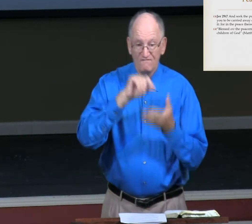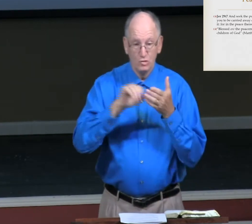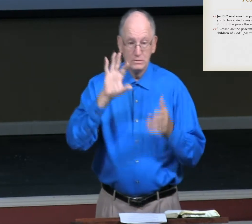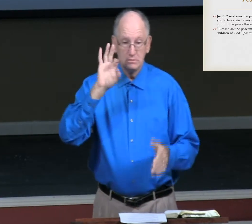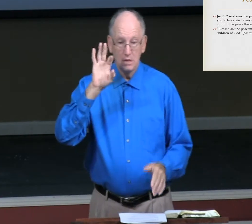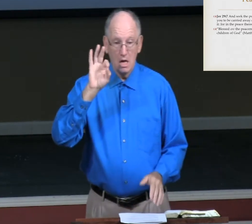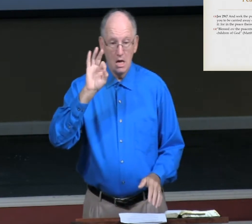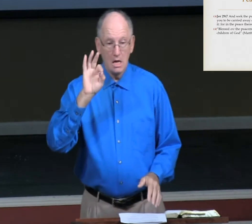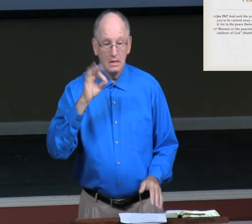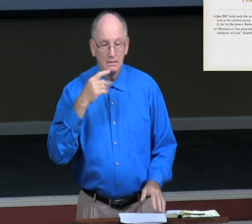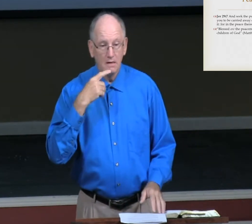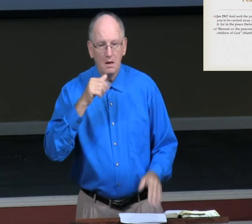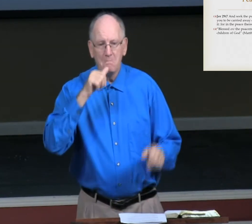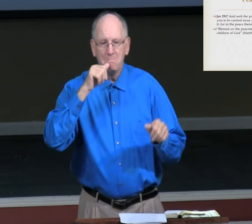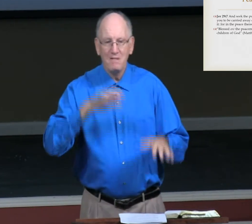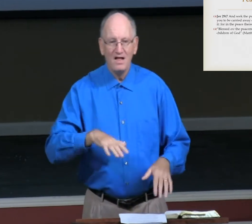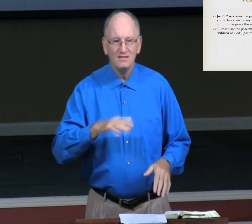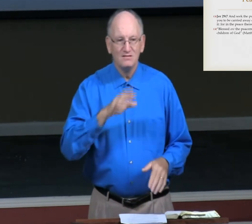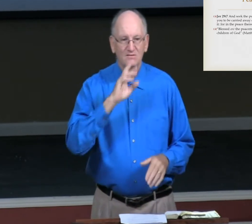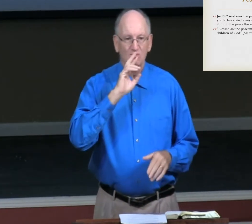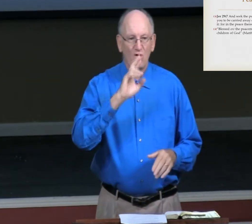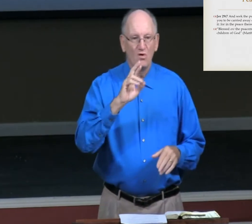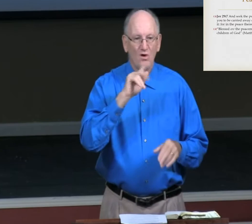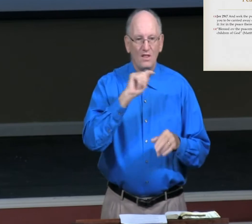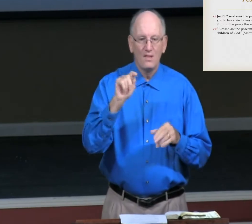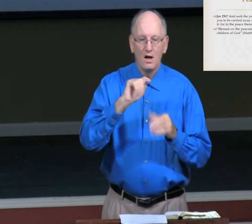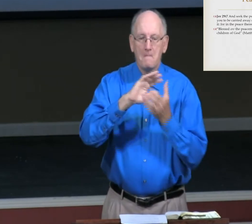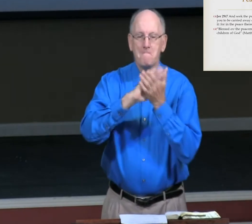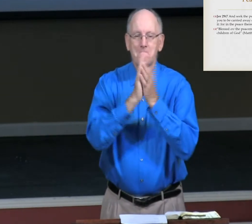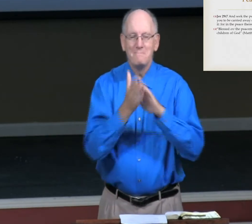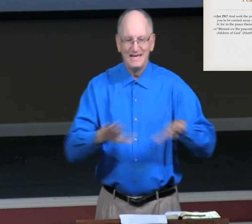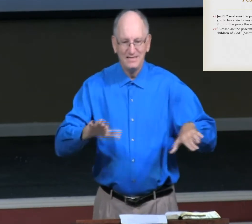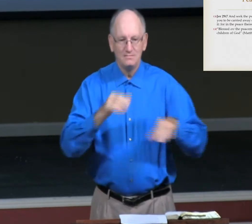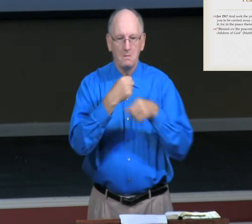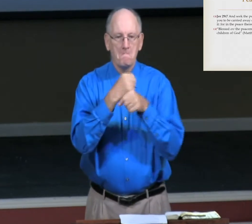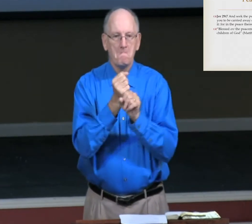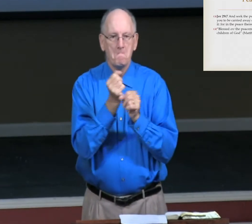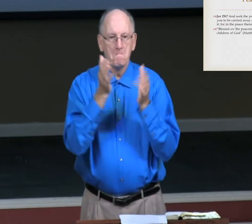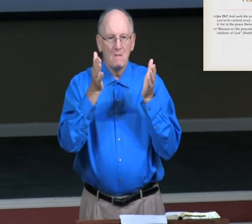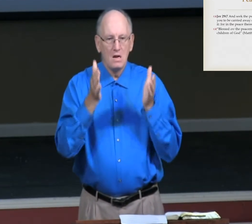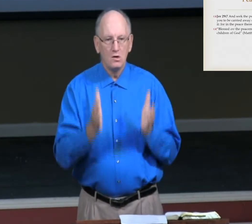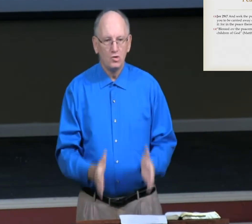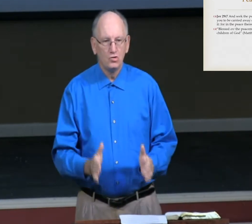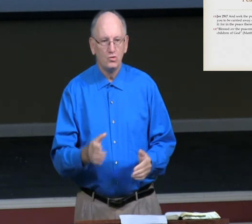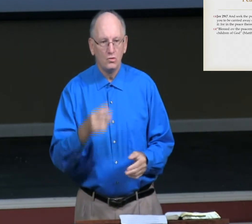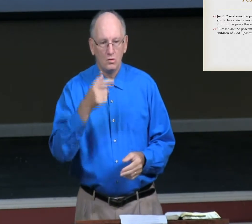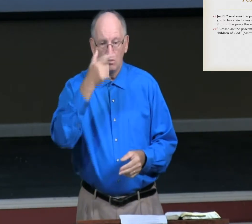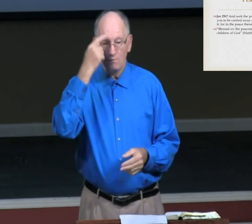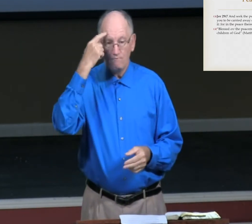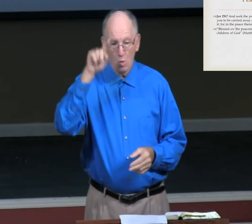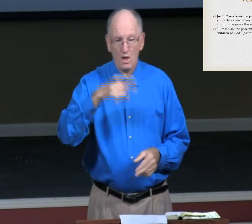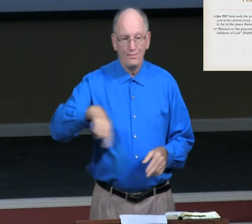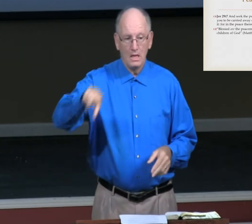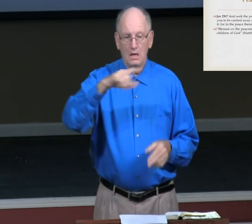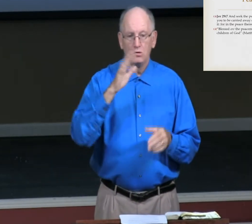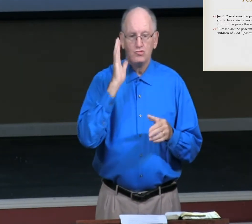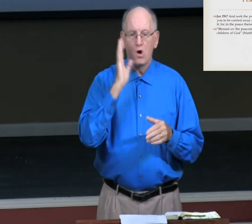chapter 5, verse 9, it says, blessed are the peacemakers, for